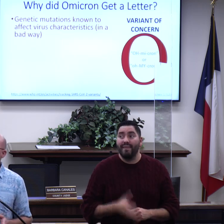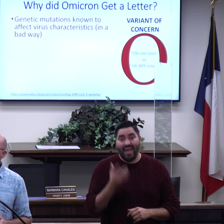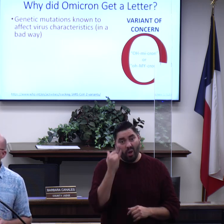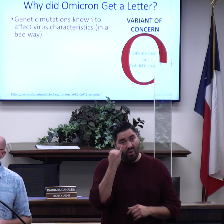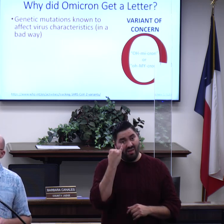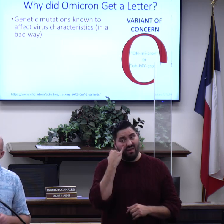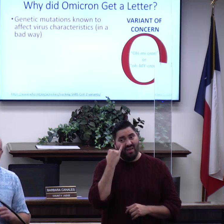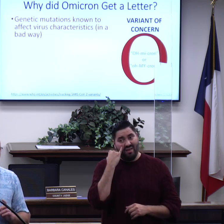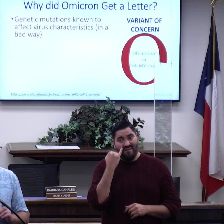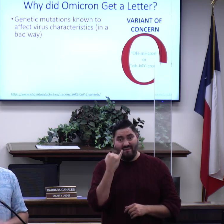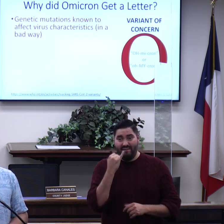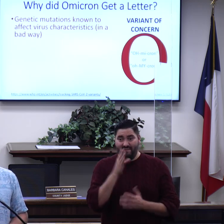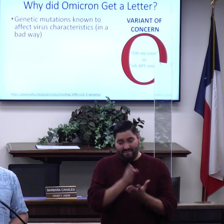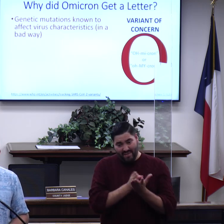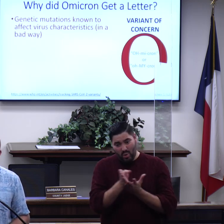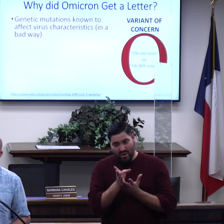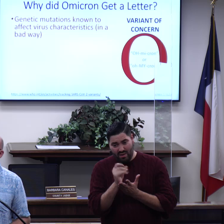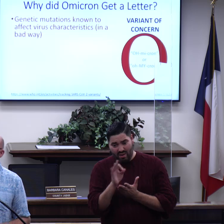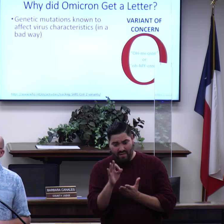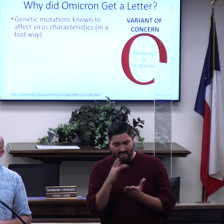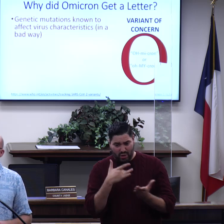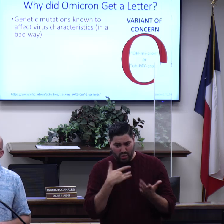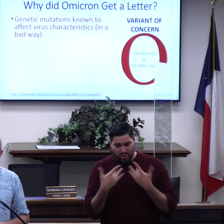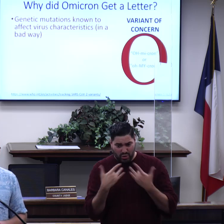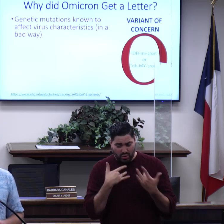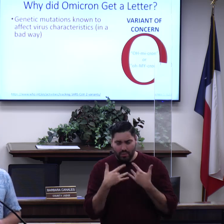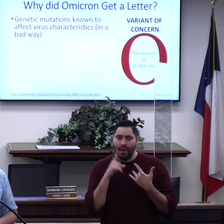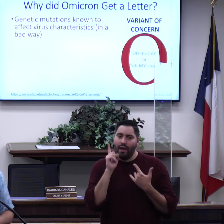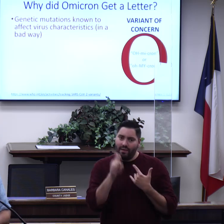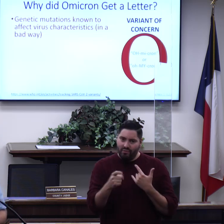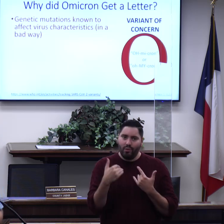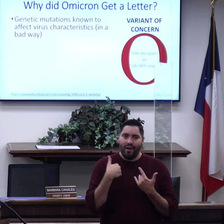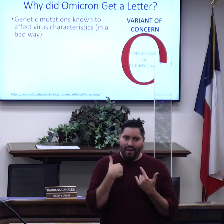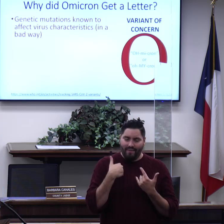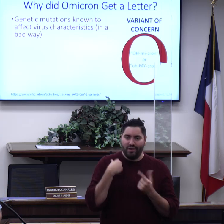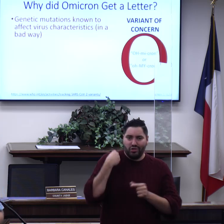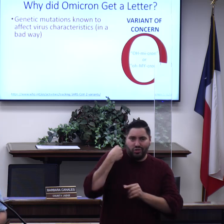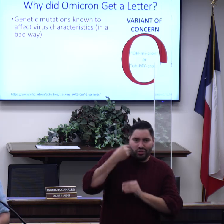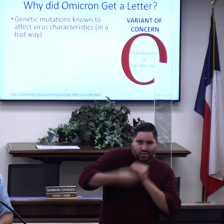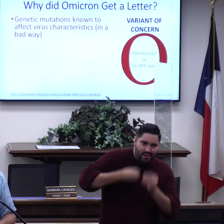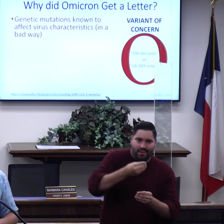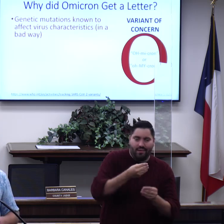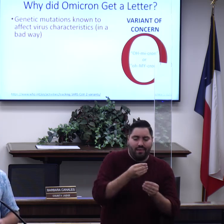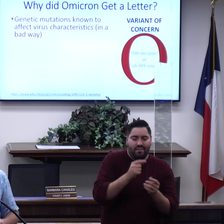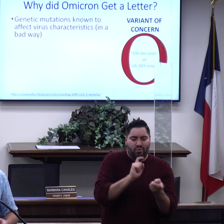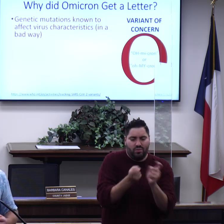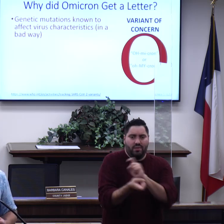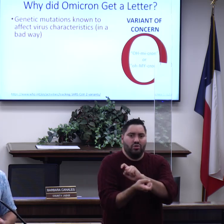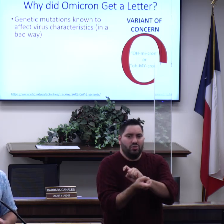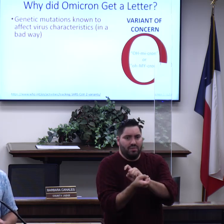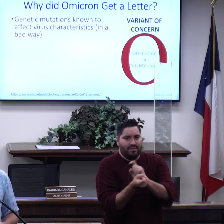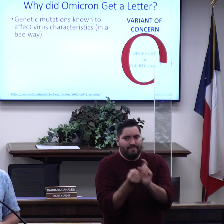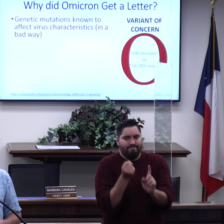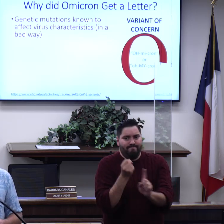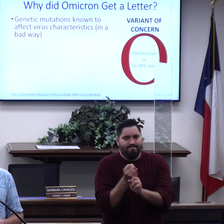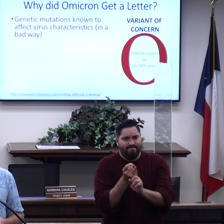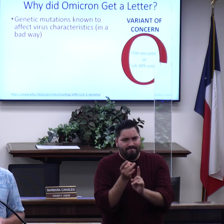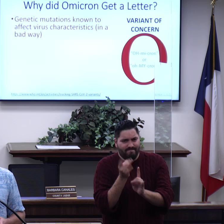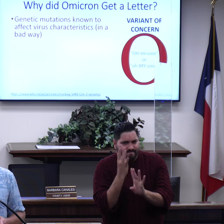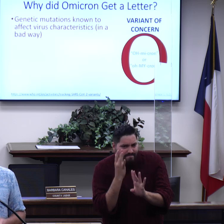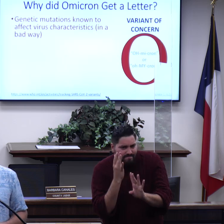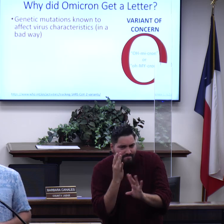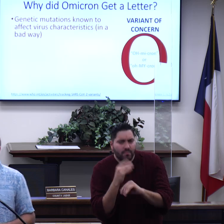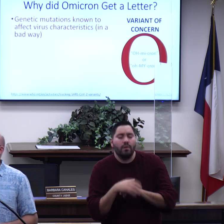of concern, you have to have genetic mutations known to affect virus characteristics in a bad way for us, in a good way